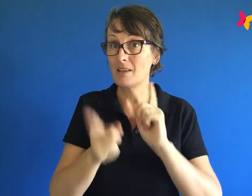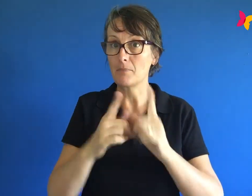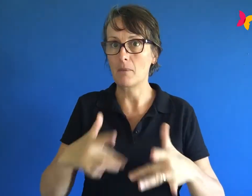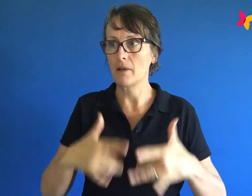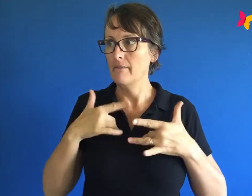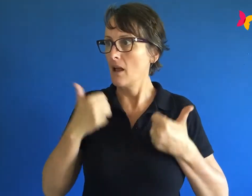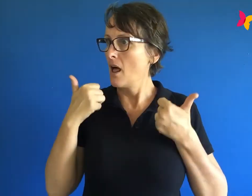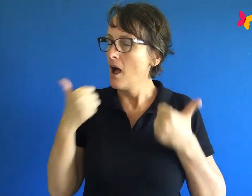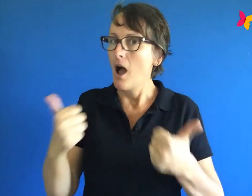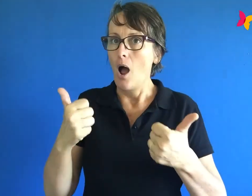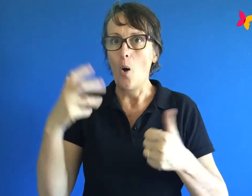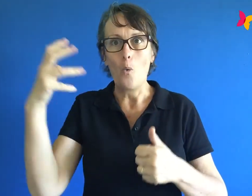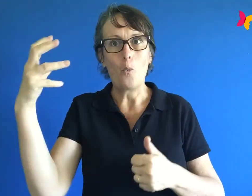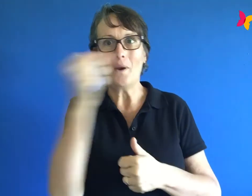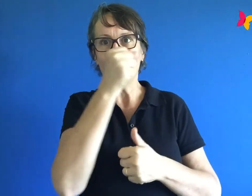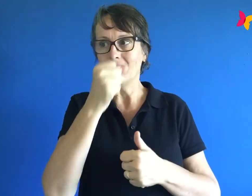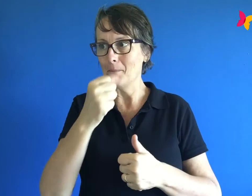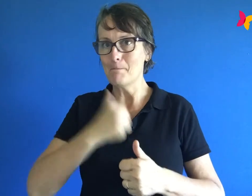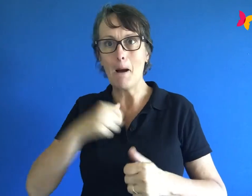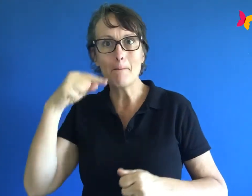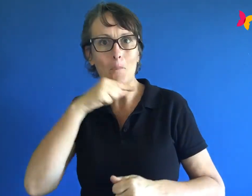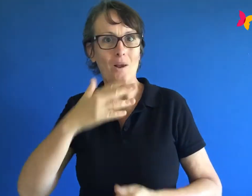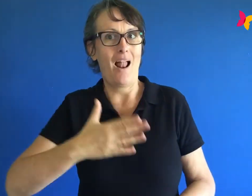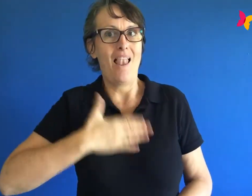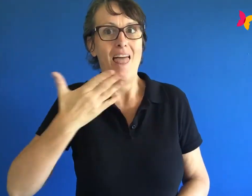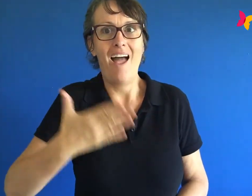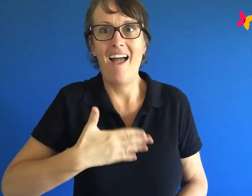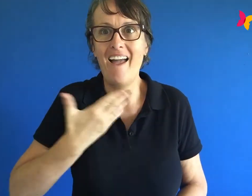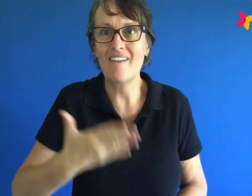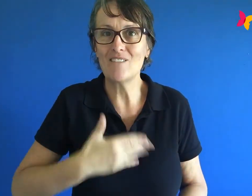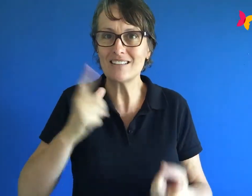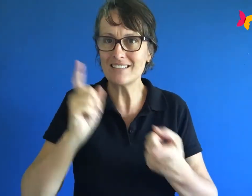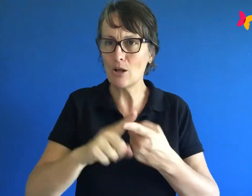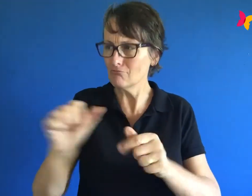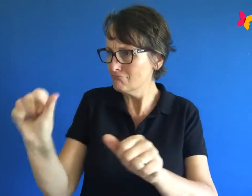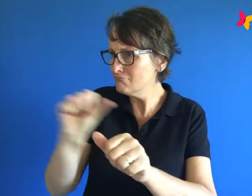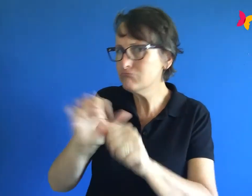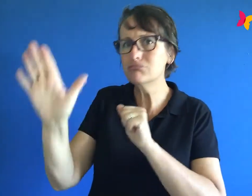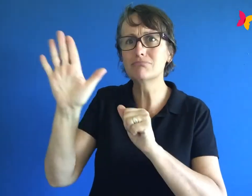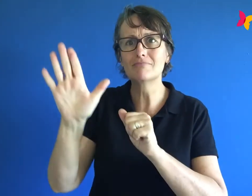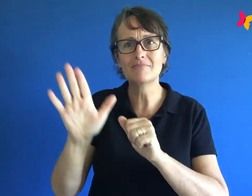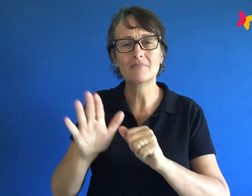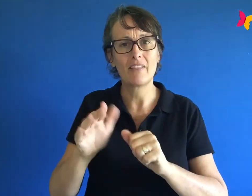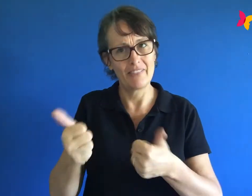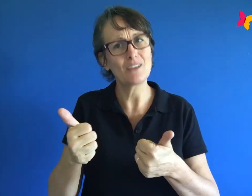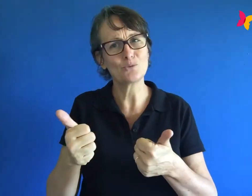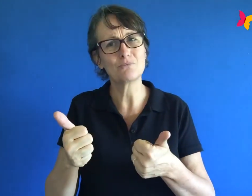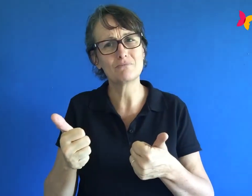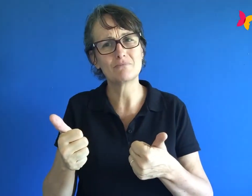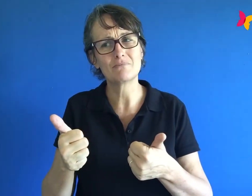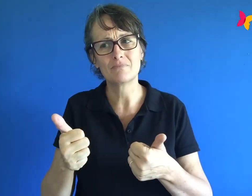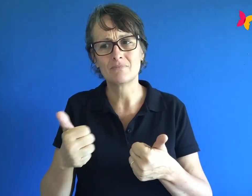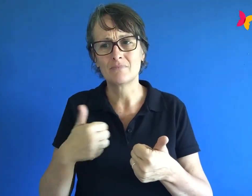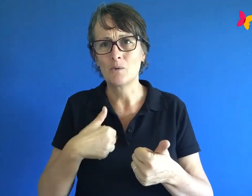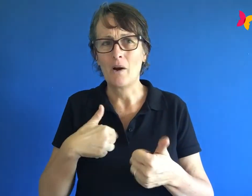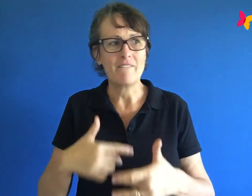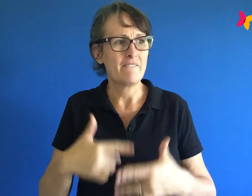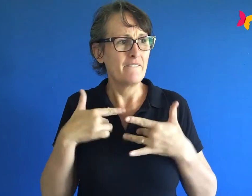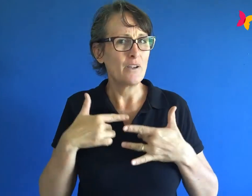of go, he's alive and he's freaking awesome and we have a beautiful